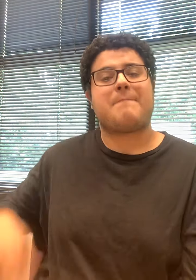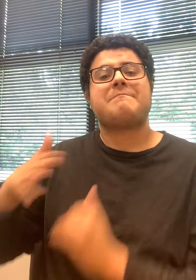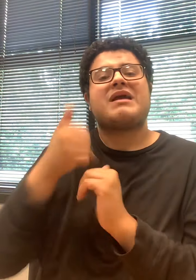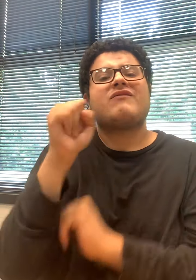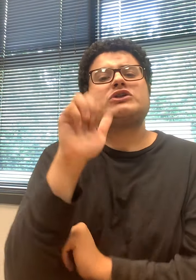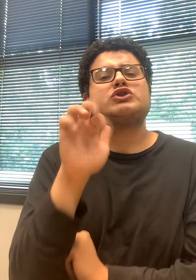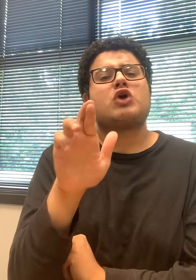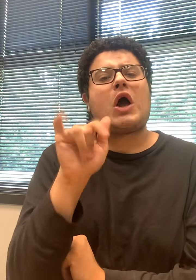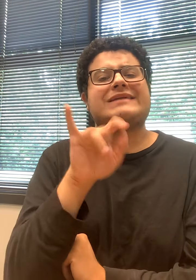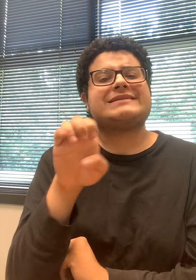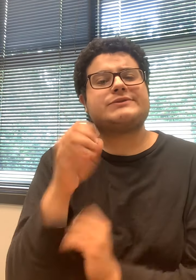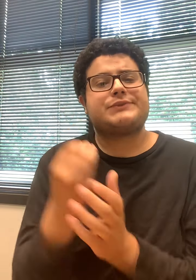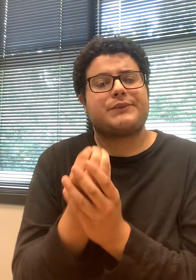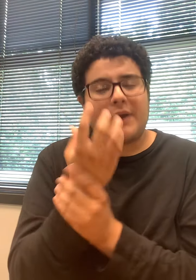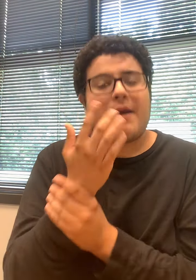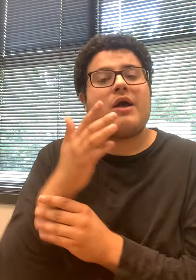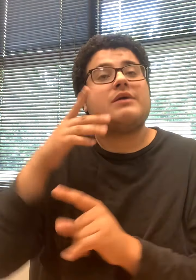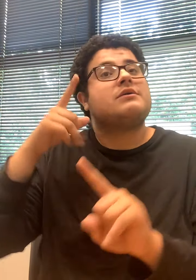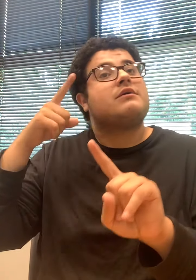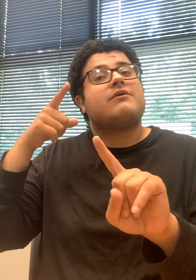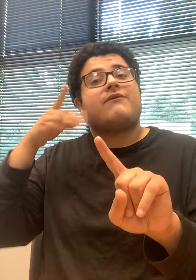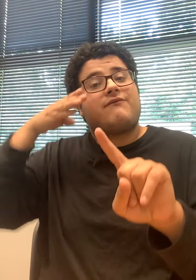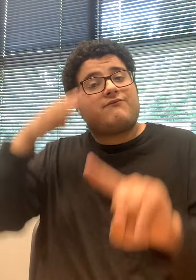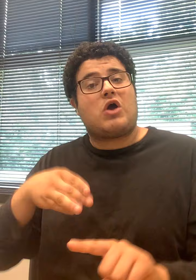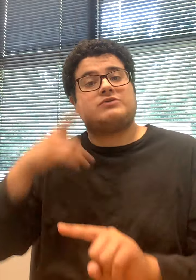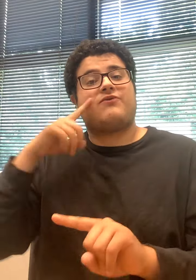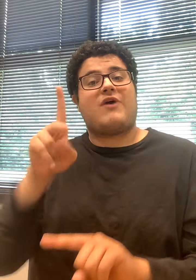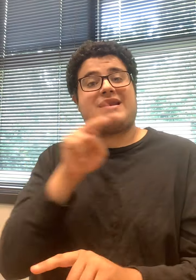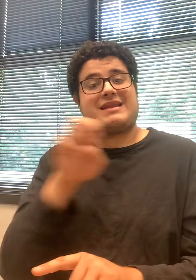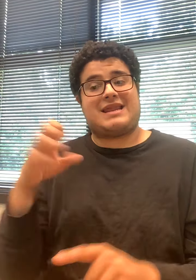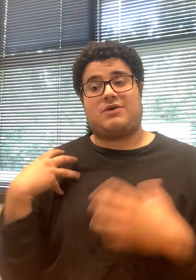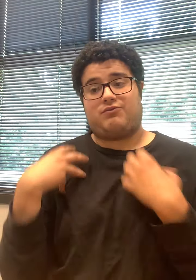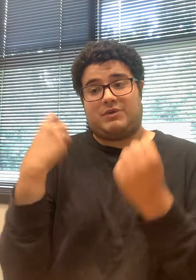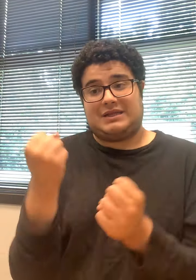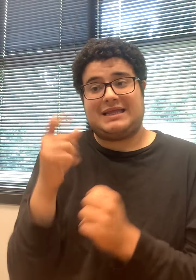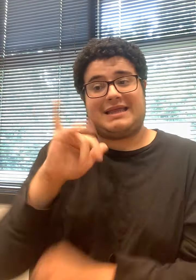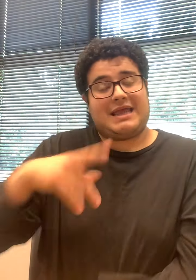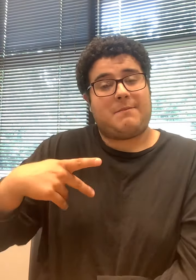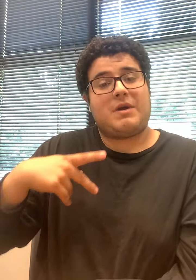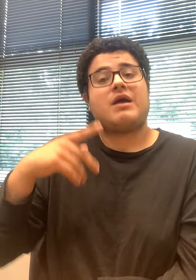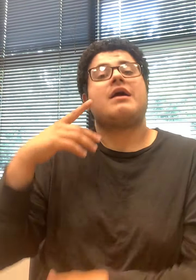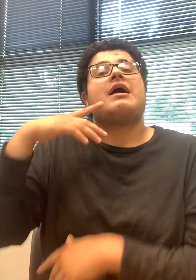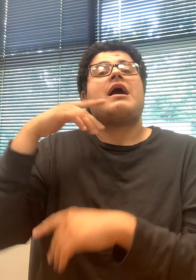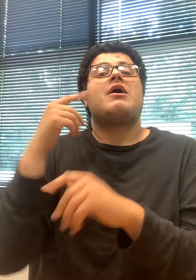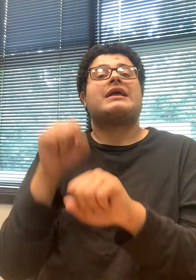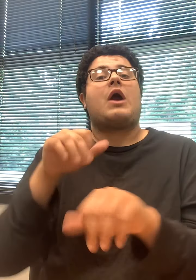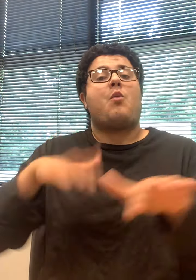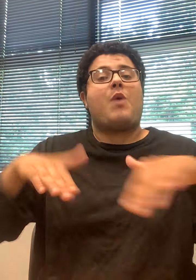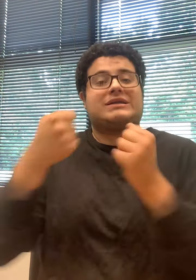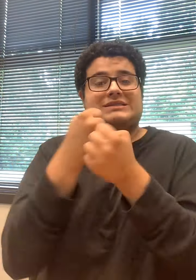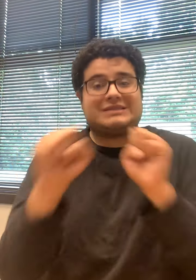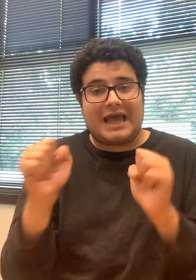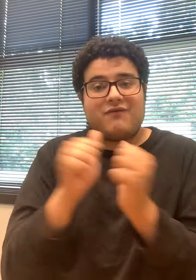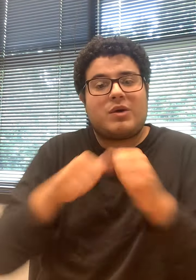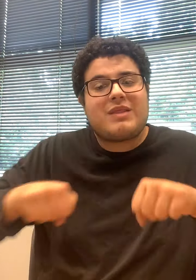sets in. The primary focus for the total hip rehabilitation is to make sure you can walk safely with your walker and protect your hip while it's